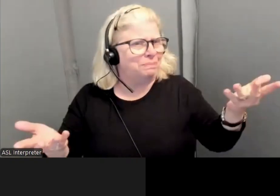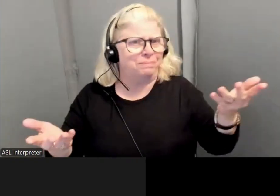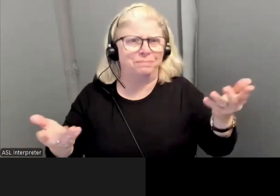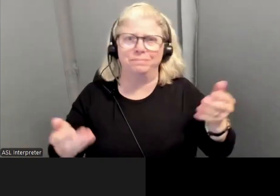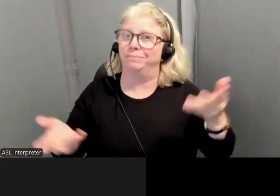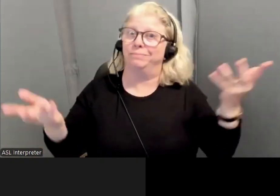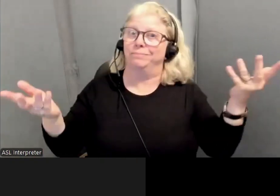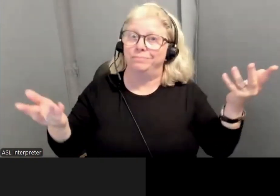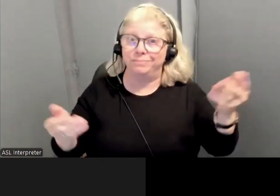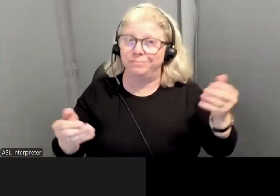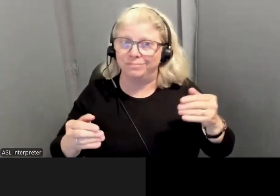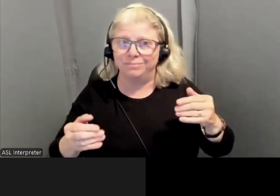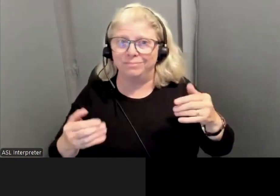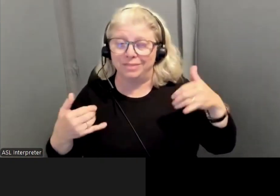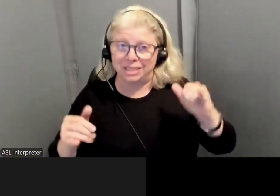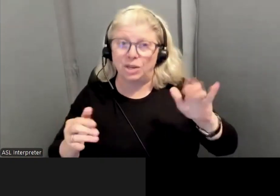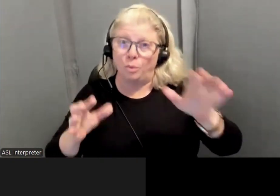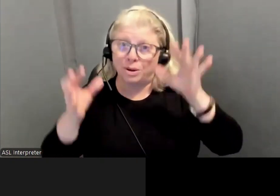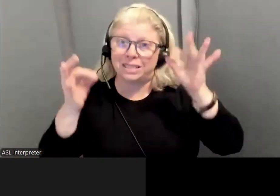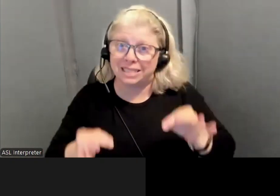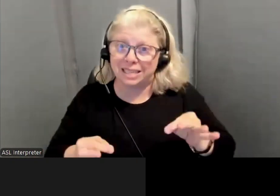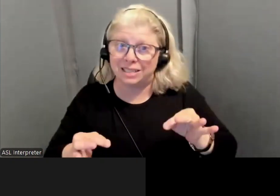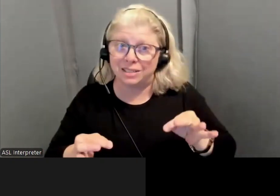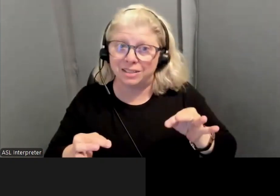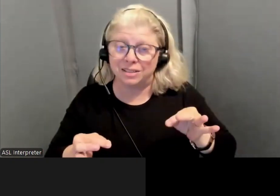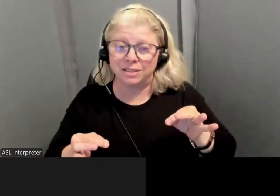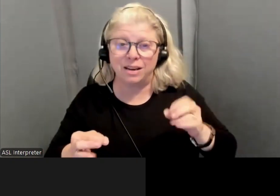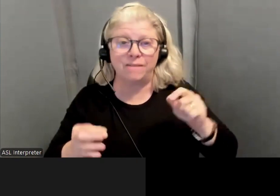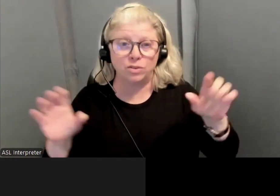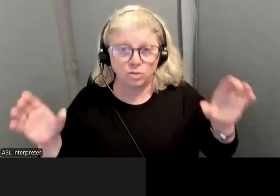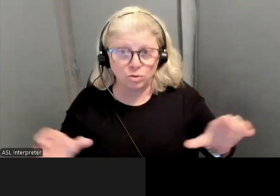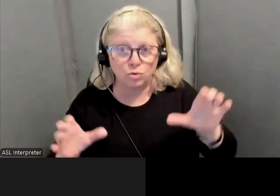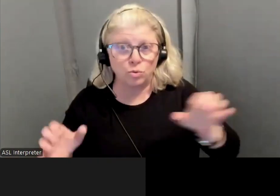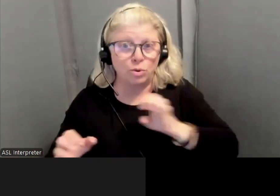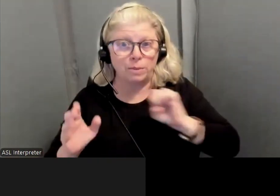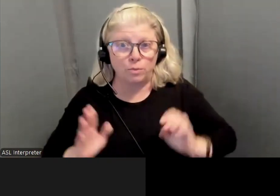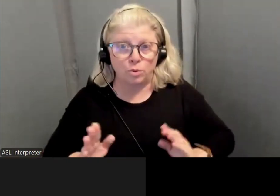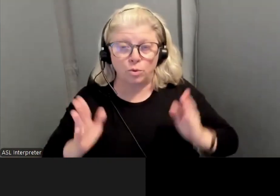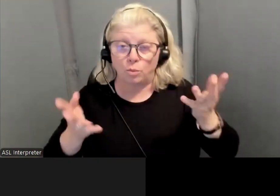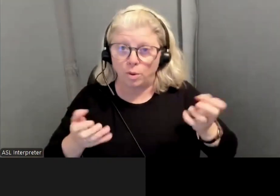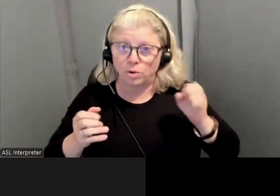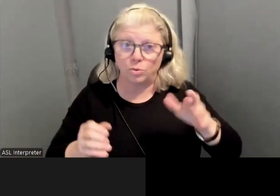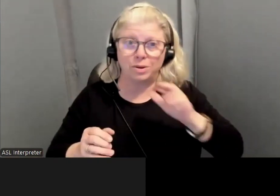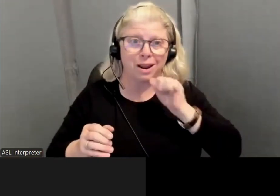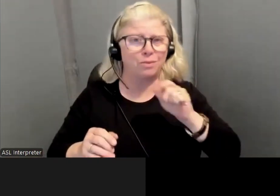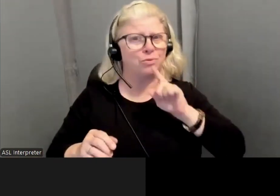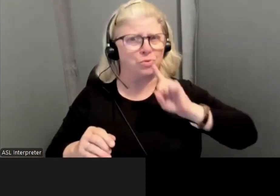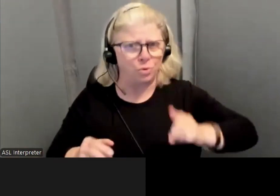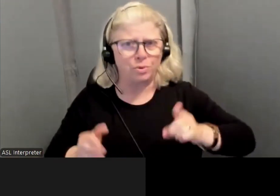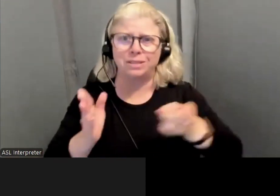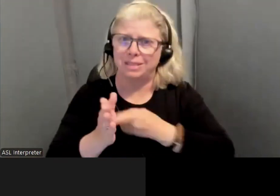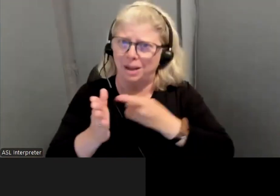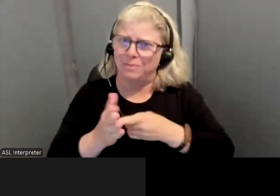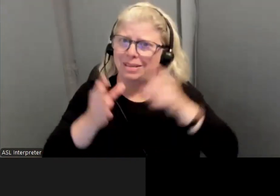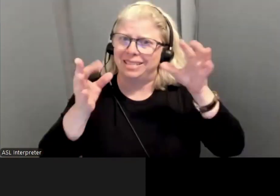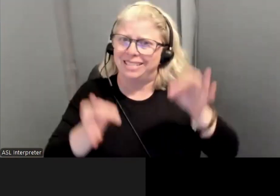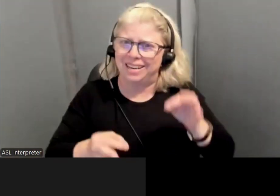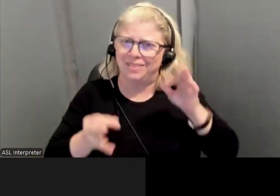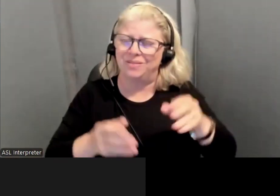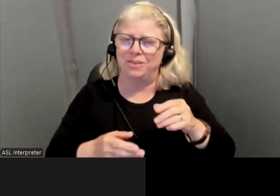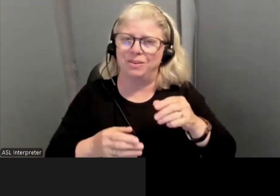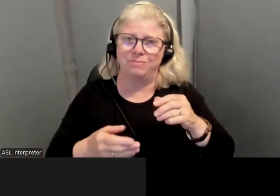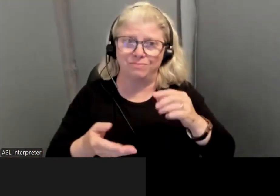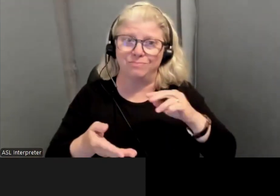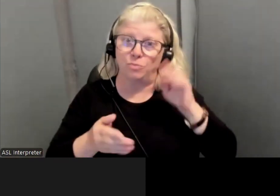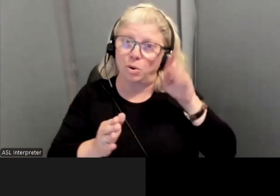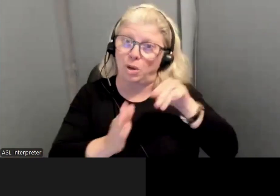It's still your decision whether you're going to do what the emperor wants or not. Sure, sometimes that decision is going to cost you your